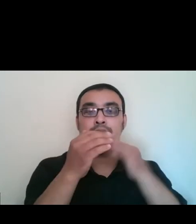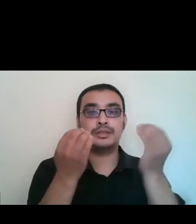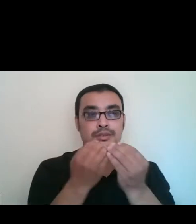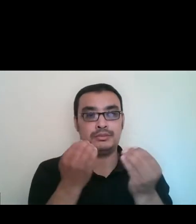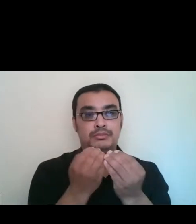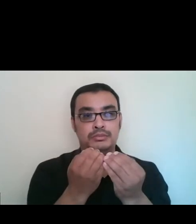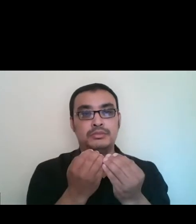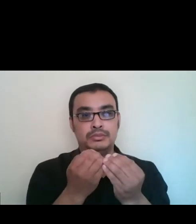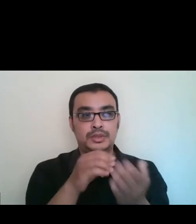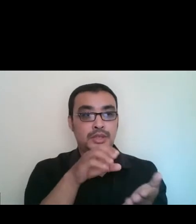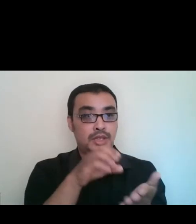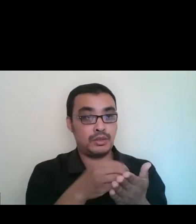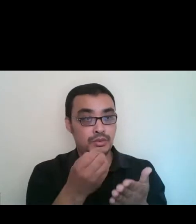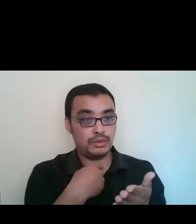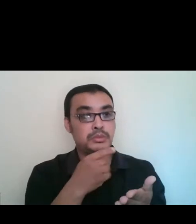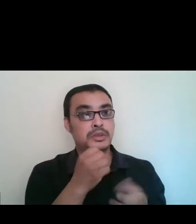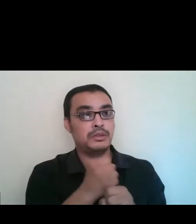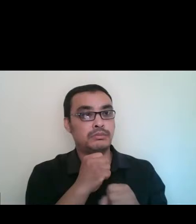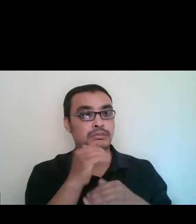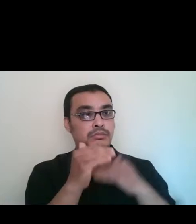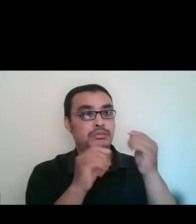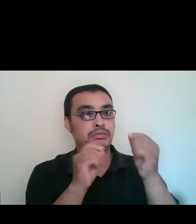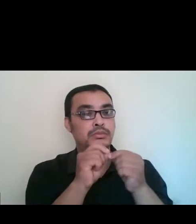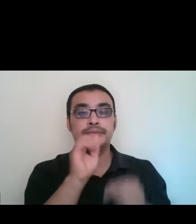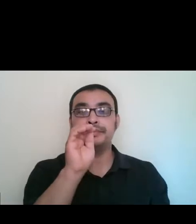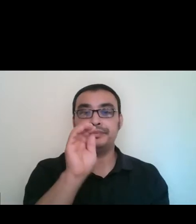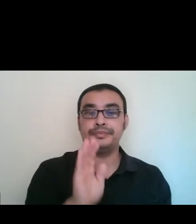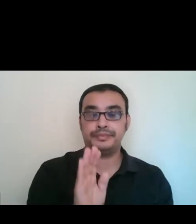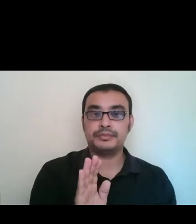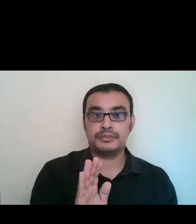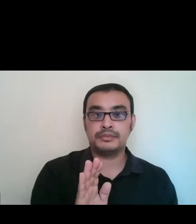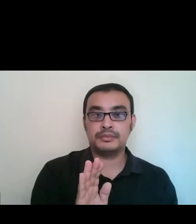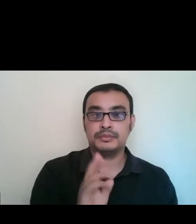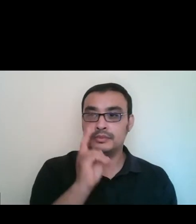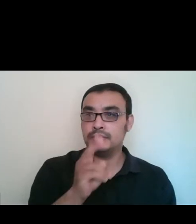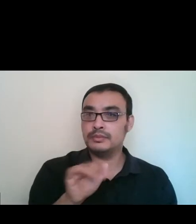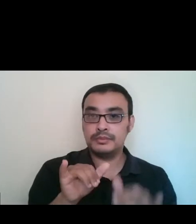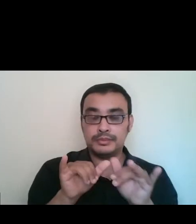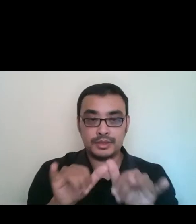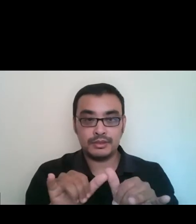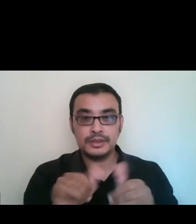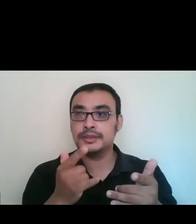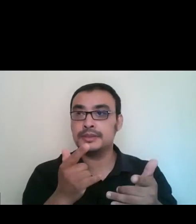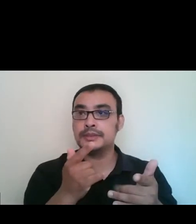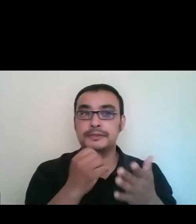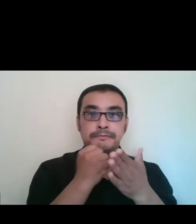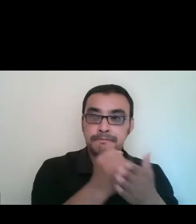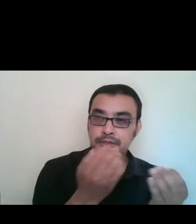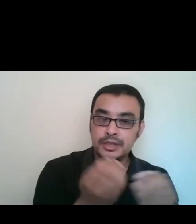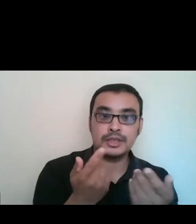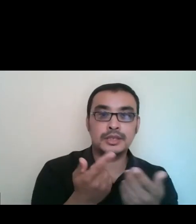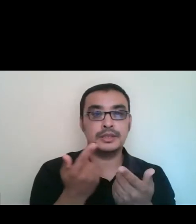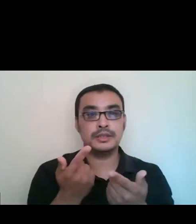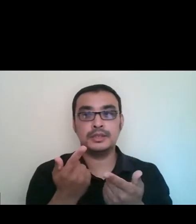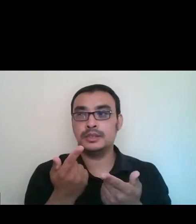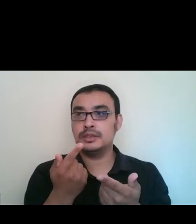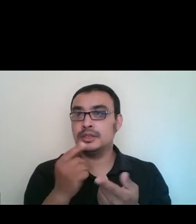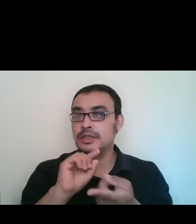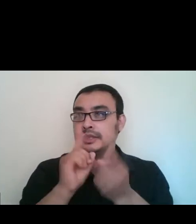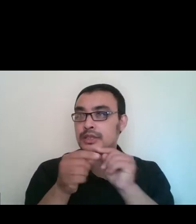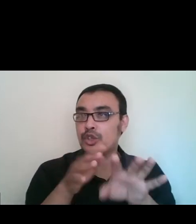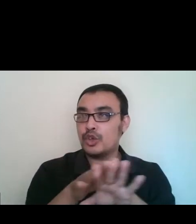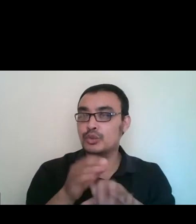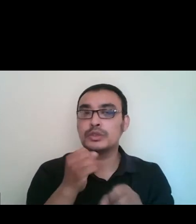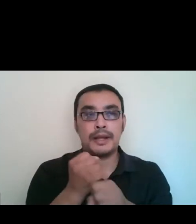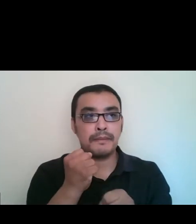great platforms to facilitate the process of change and achieving the